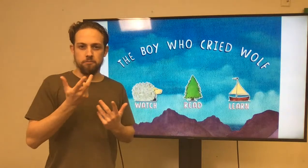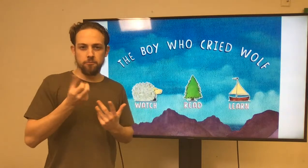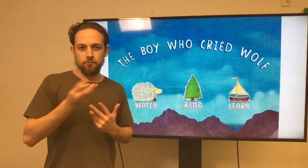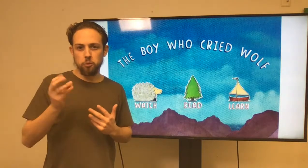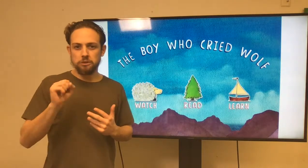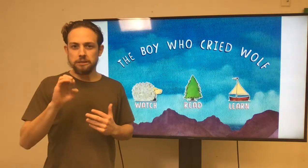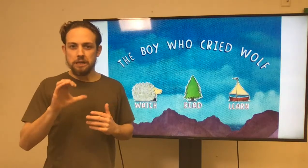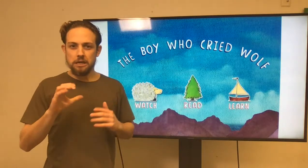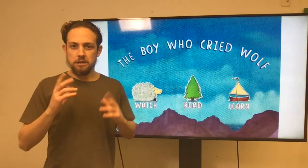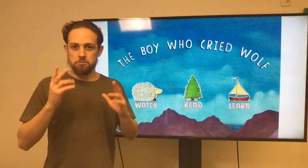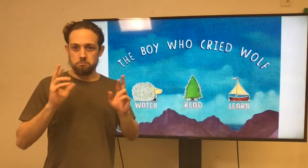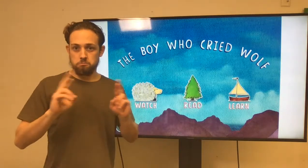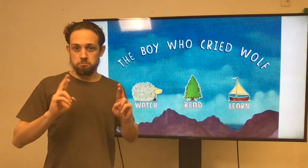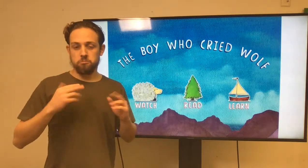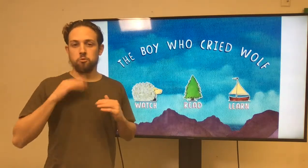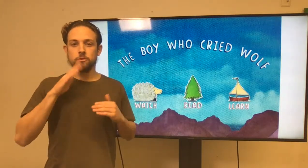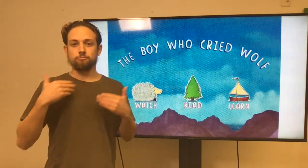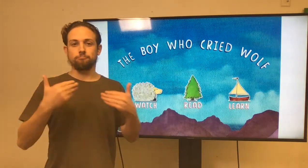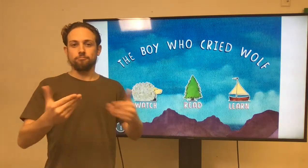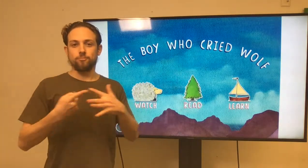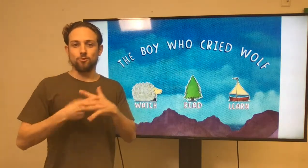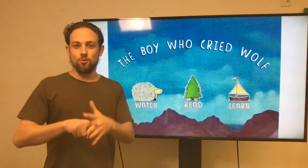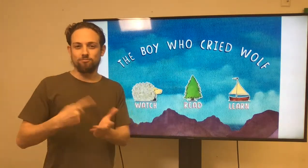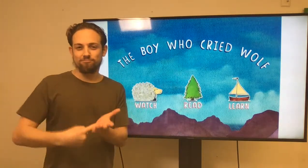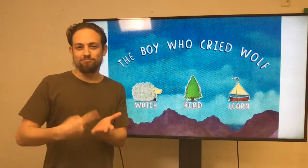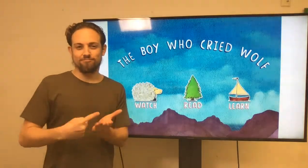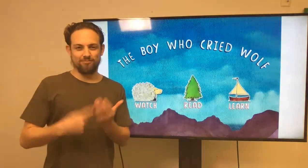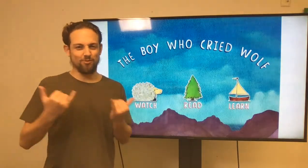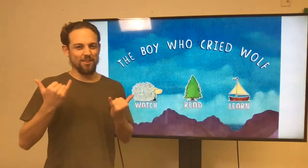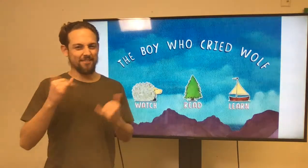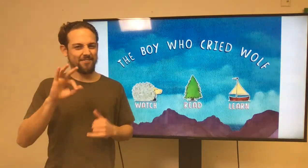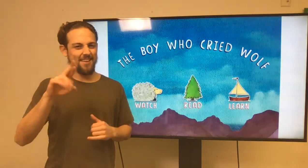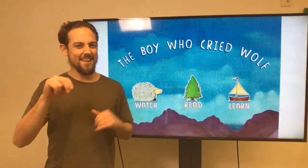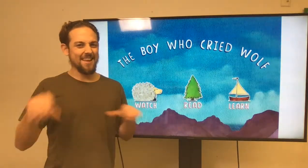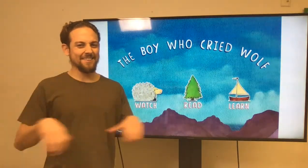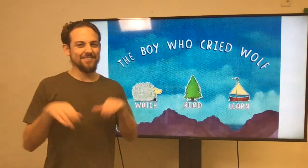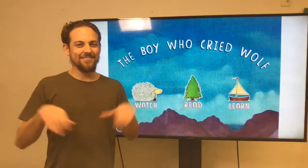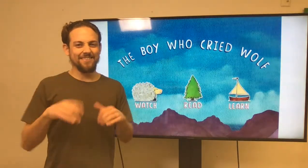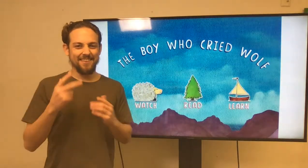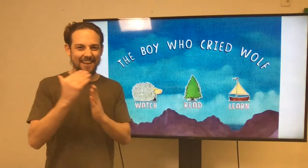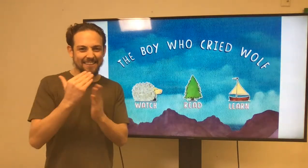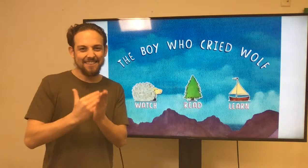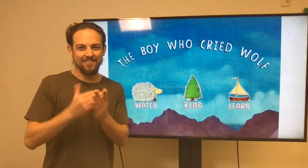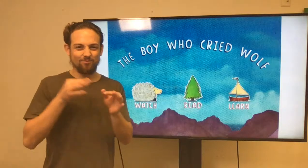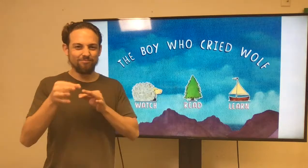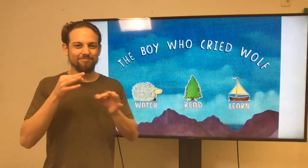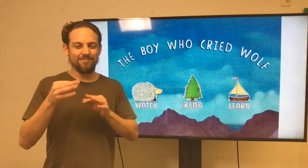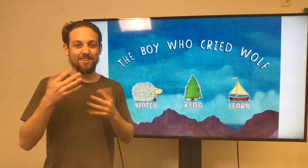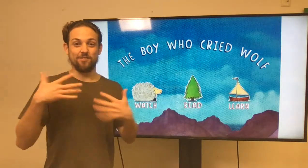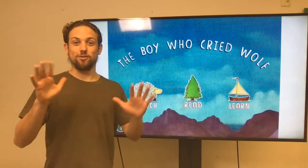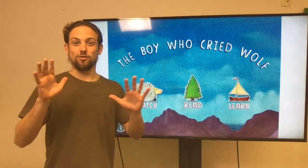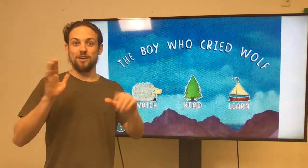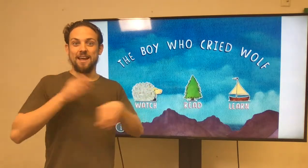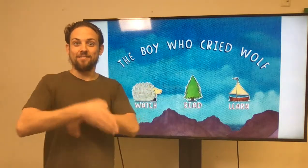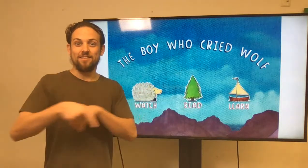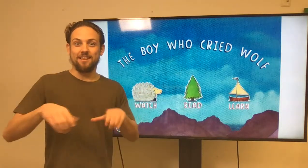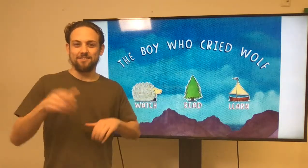I'll wait just a few seconds to make sure that everybody has joined the live stream, and then we'll start discussing our fun activities and lesson plans for